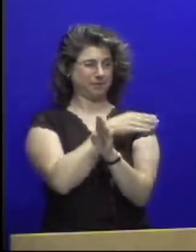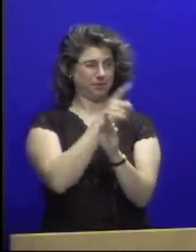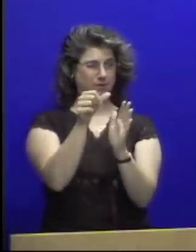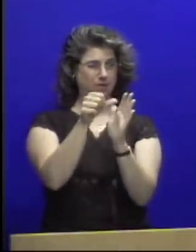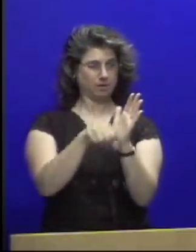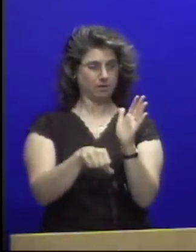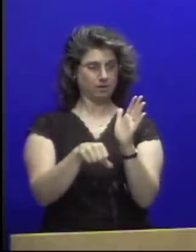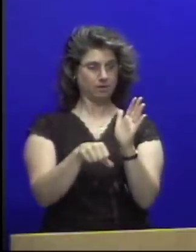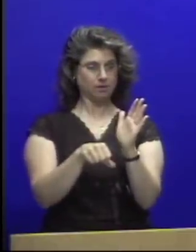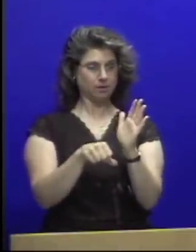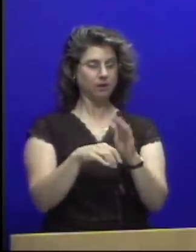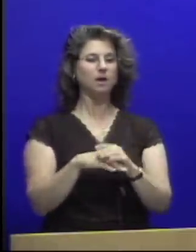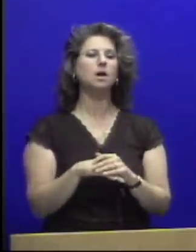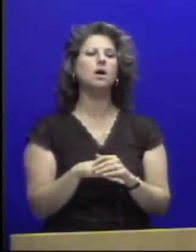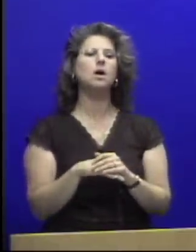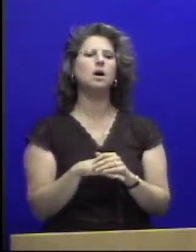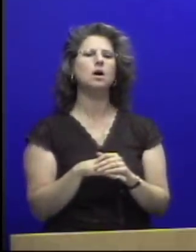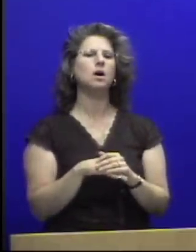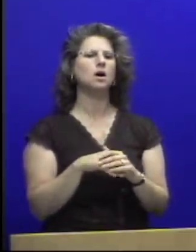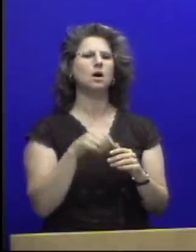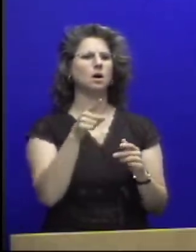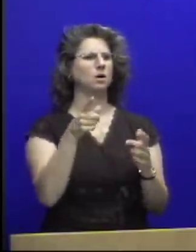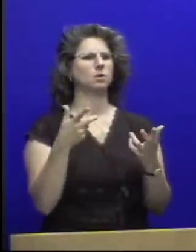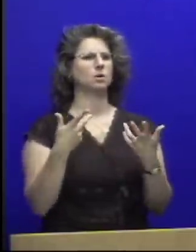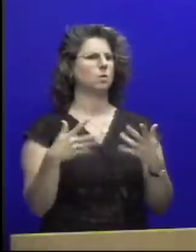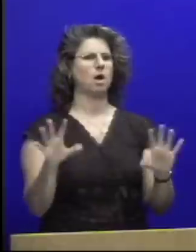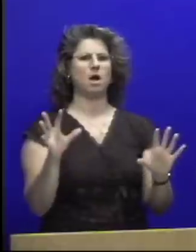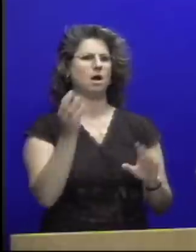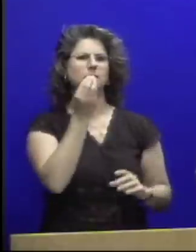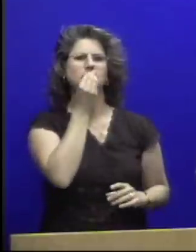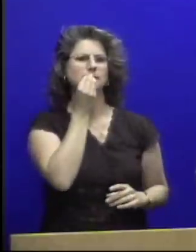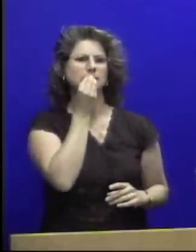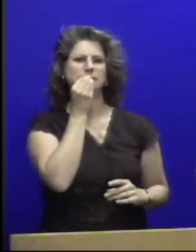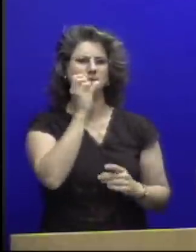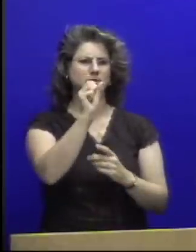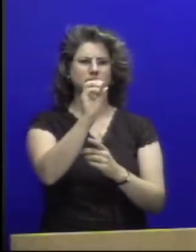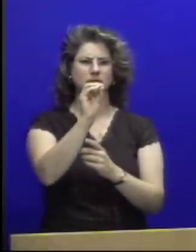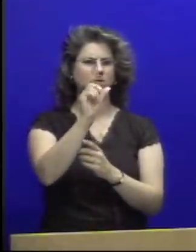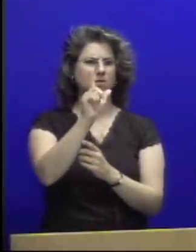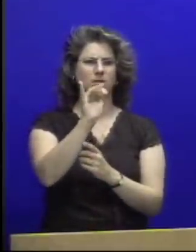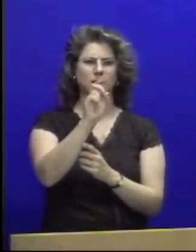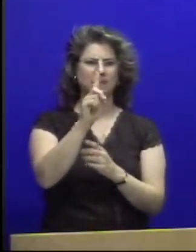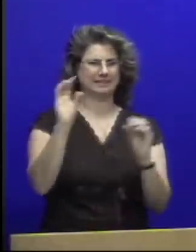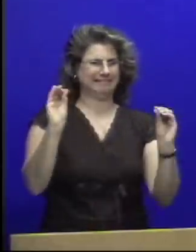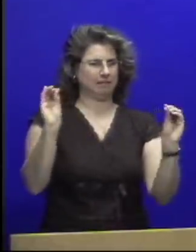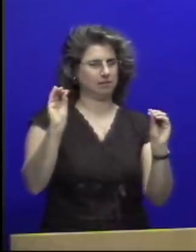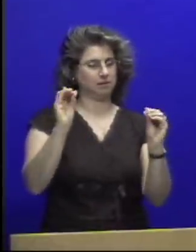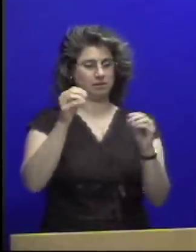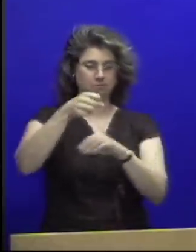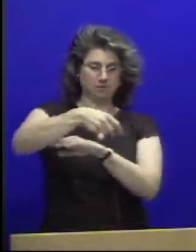operation, you don't want to take any solid food after midnight.